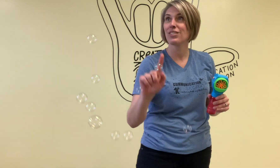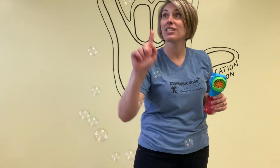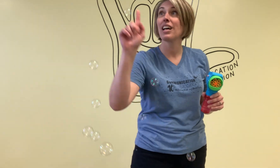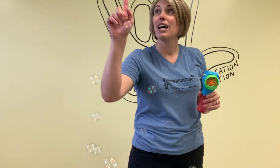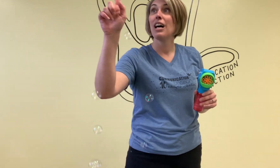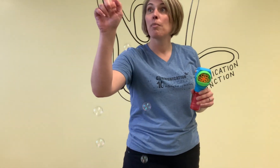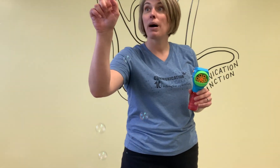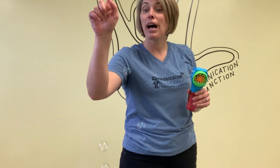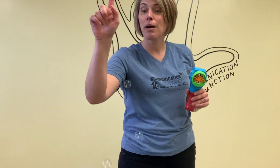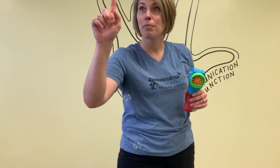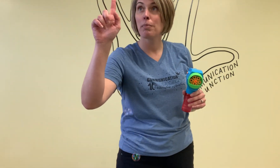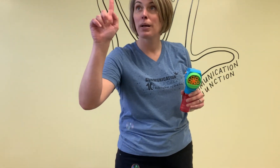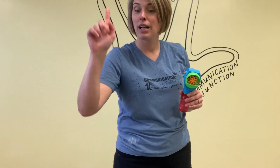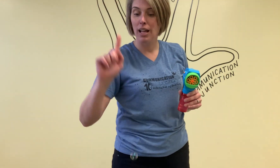around. Pop,